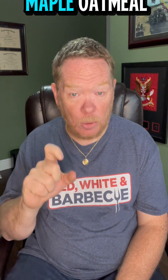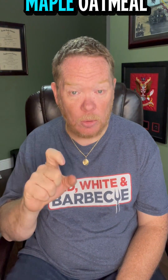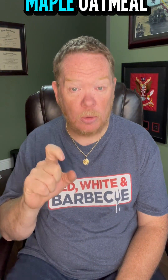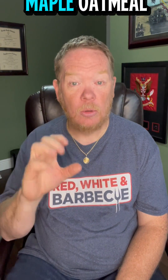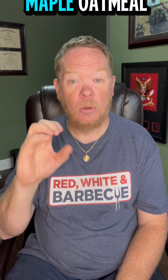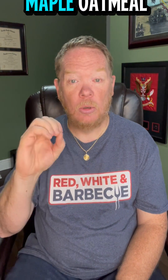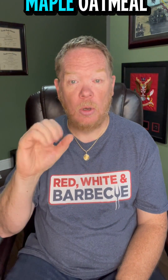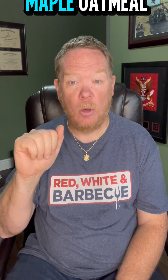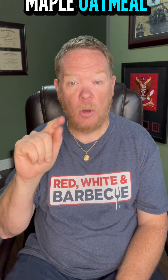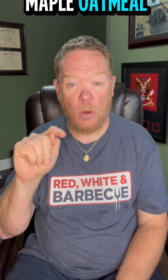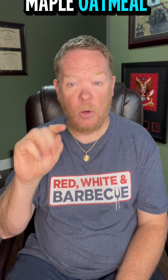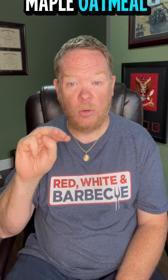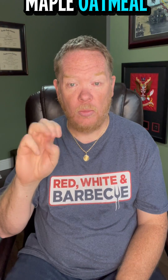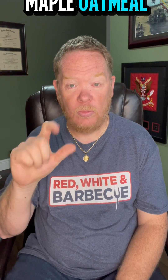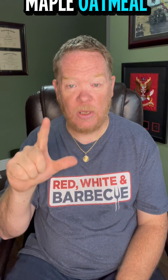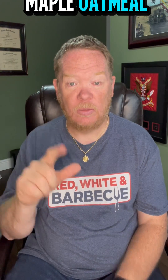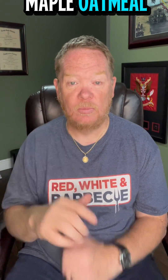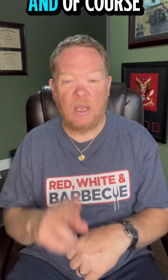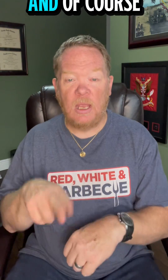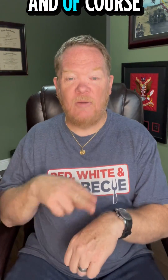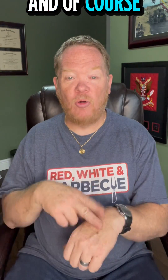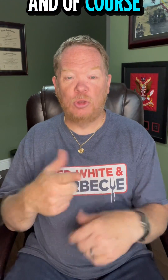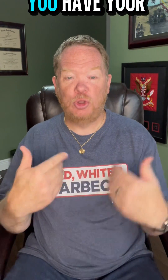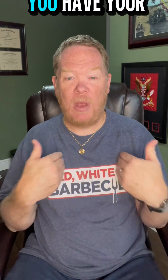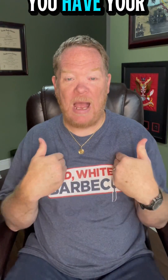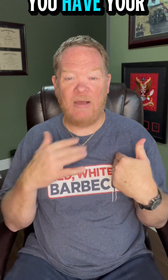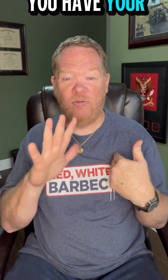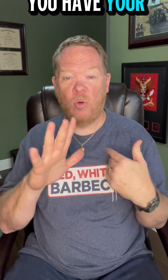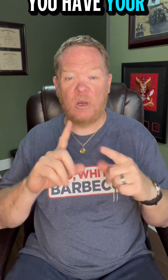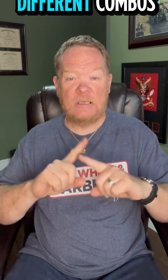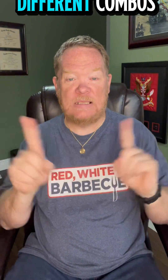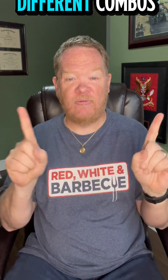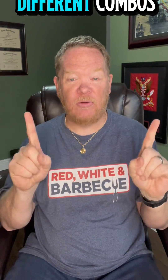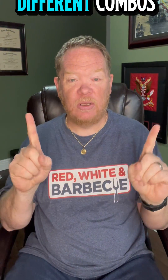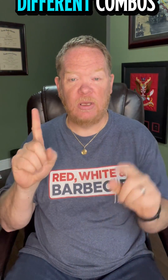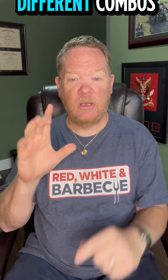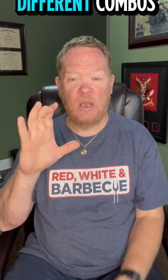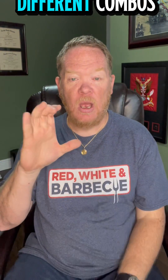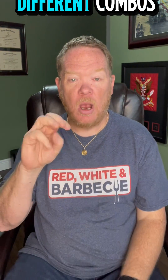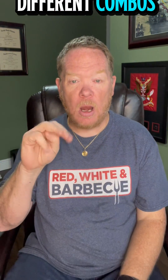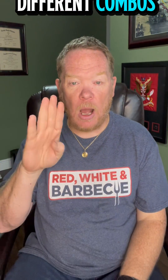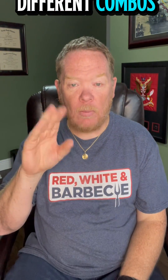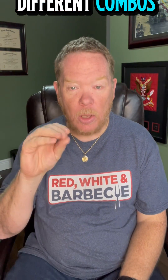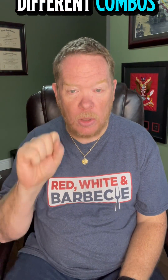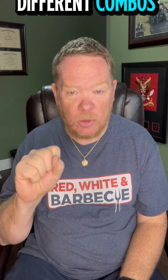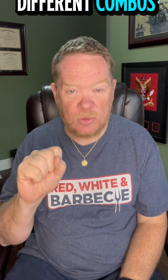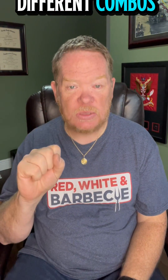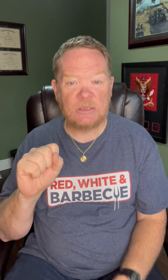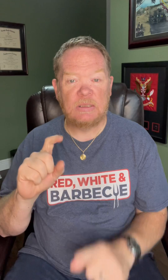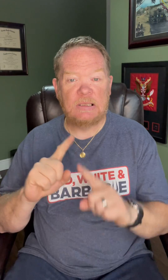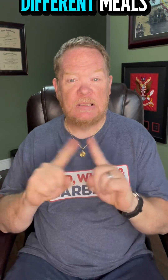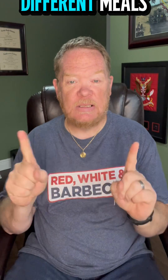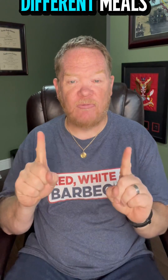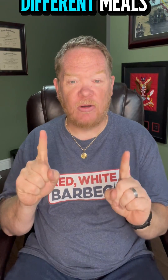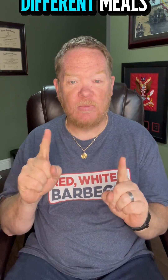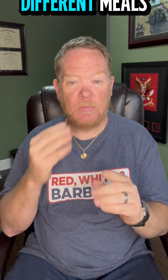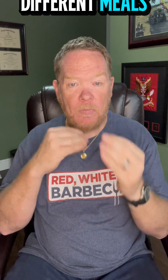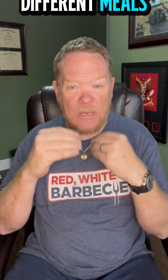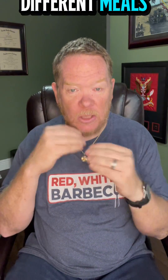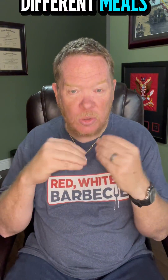maple, oatmeal. And of course you have your different combos, different